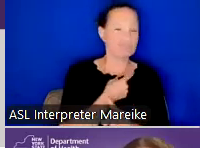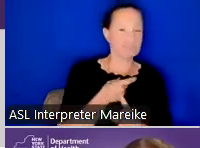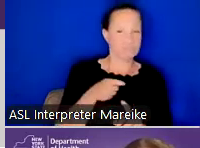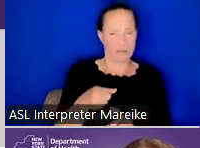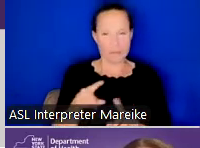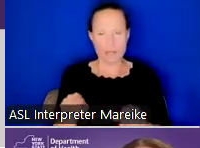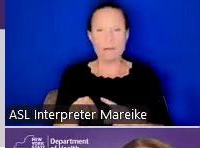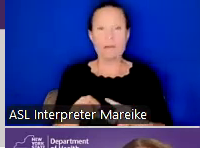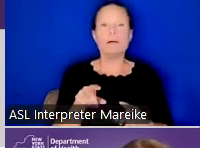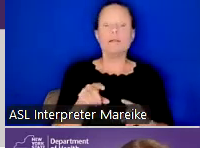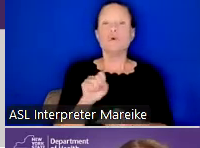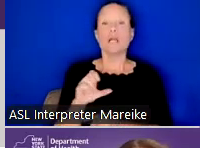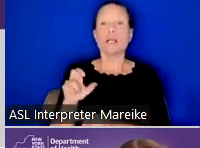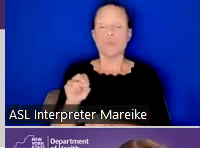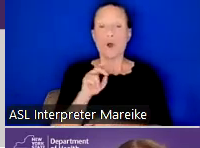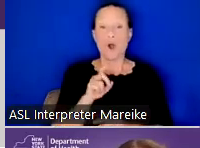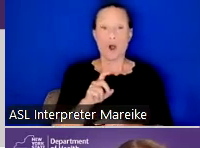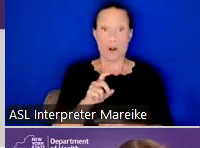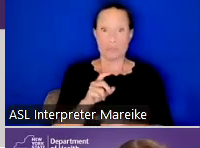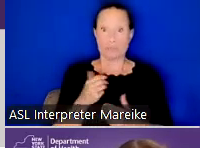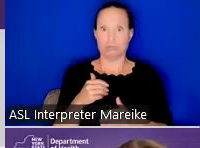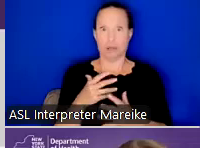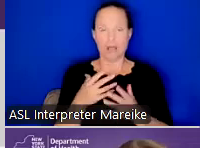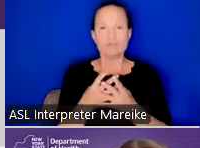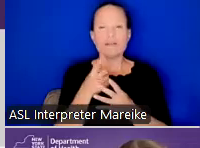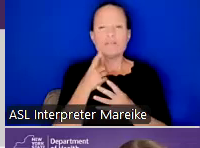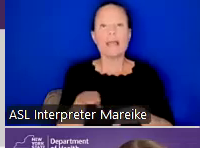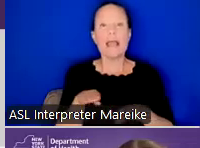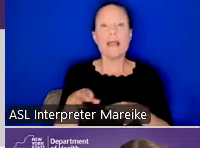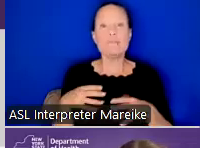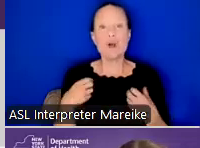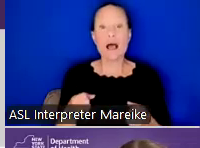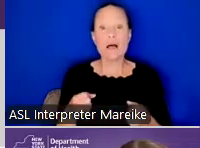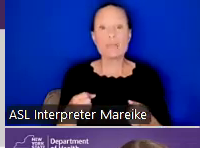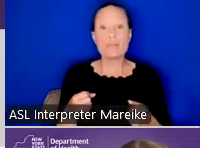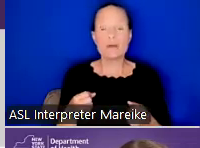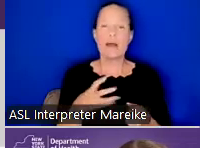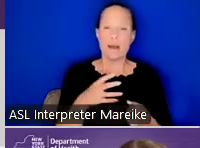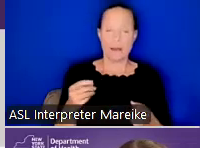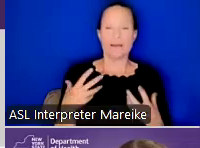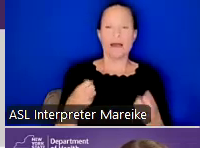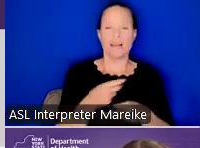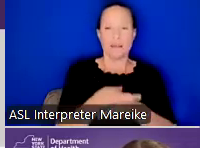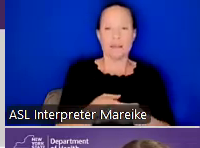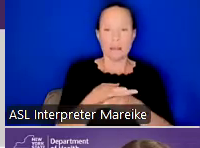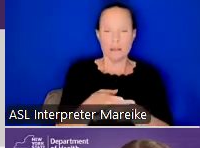social care networks are getting a lot of screening from behavioral health and healthcare providers.